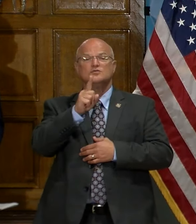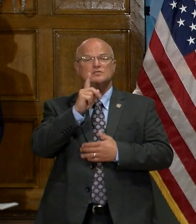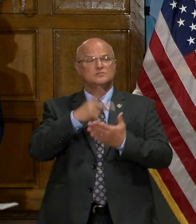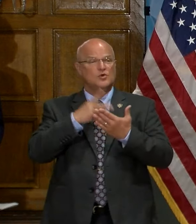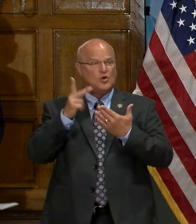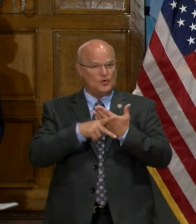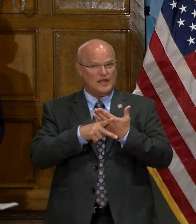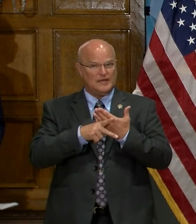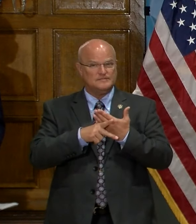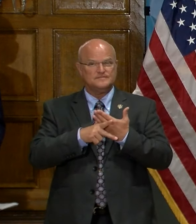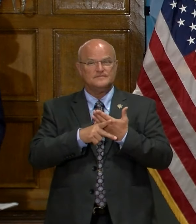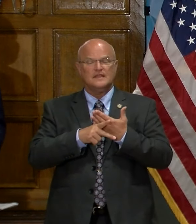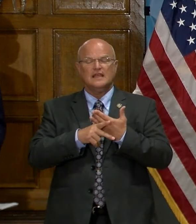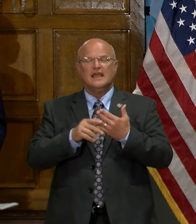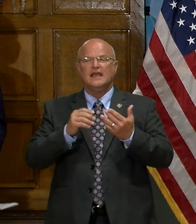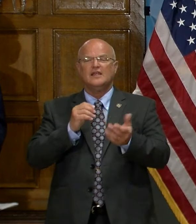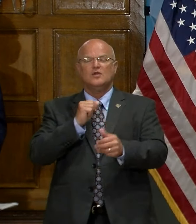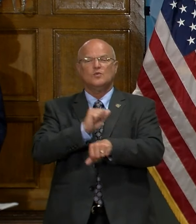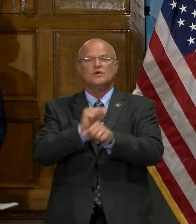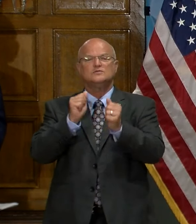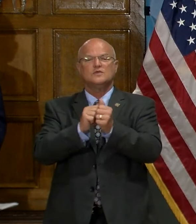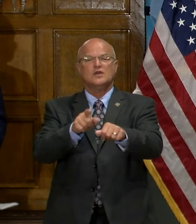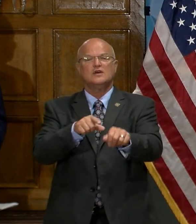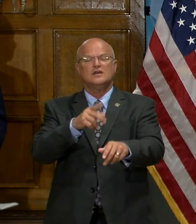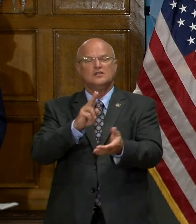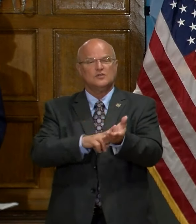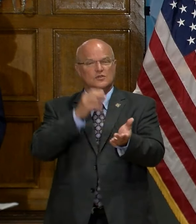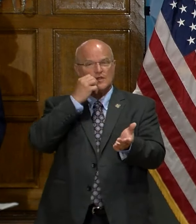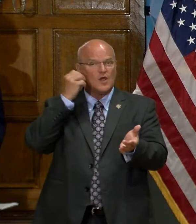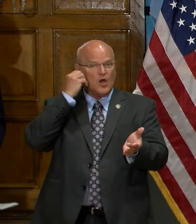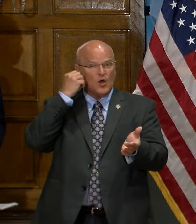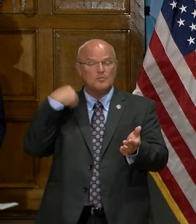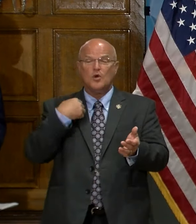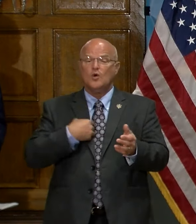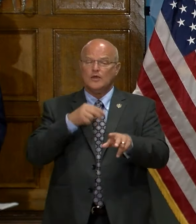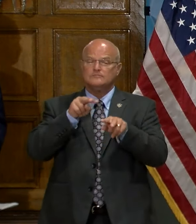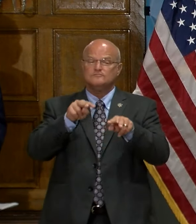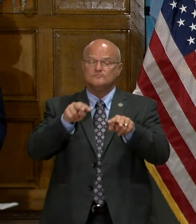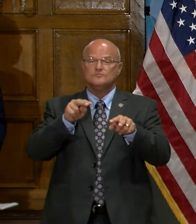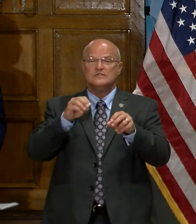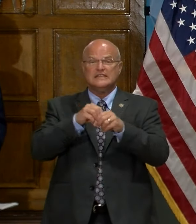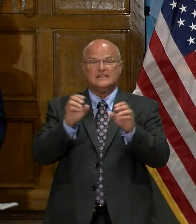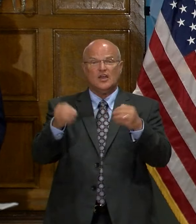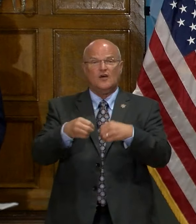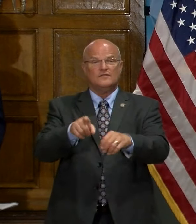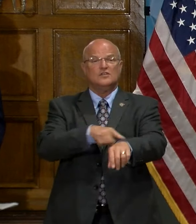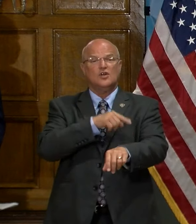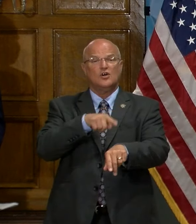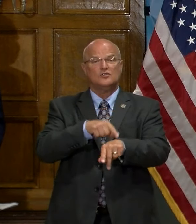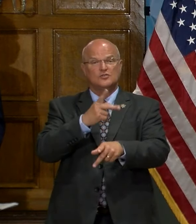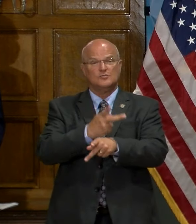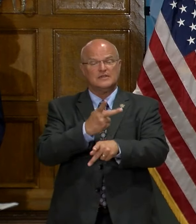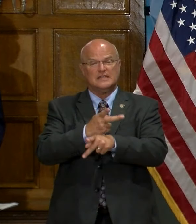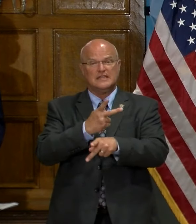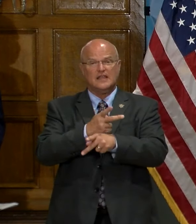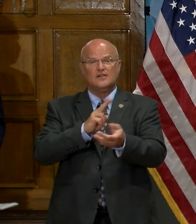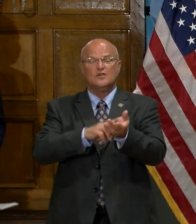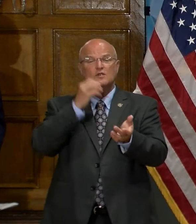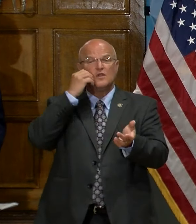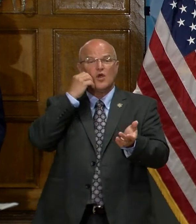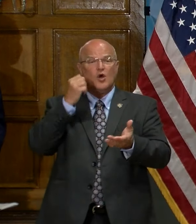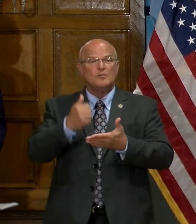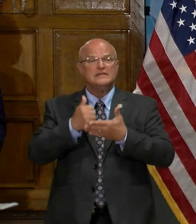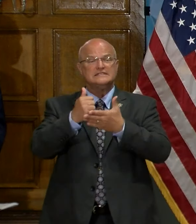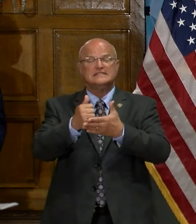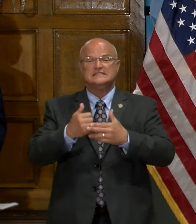which includes the Office of Long-Term Care. We regulate through the Office of Long-Term Care and other offices, long-term care facilities like nursing homes, assisted